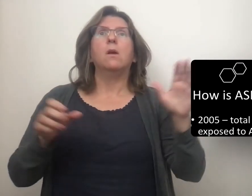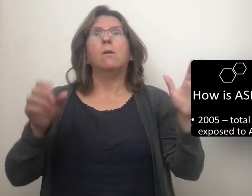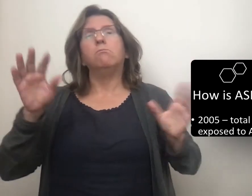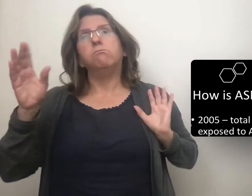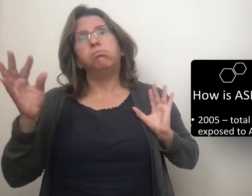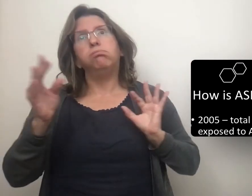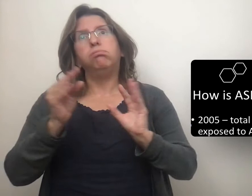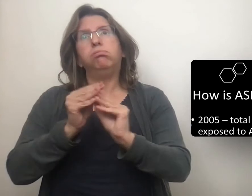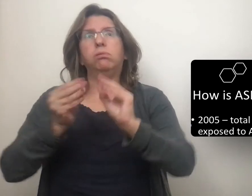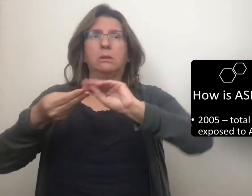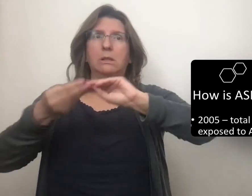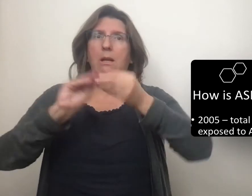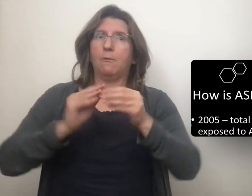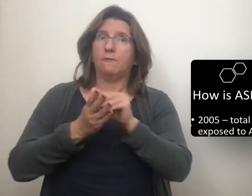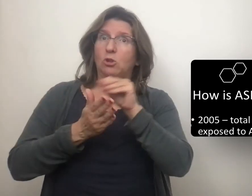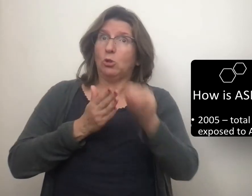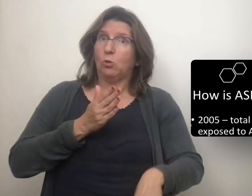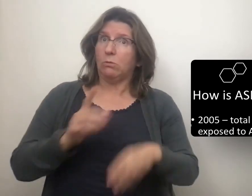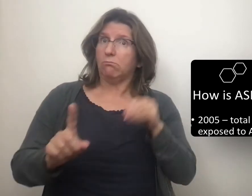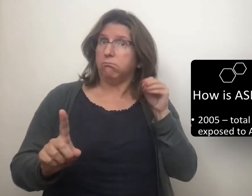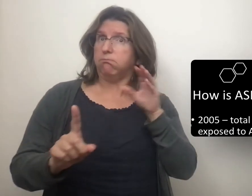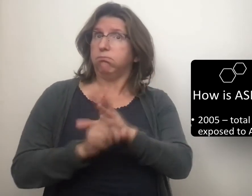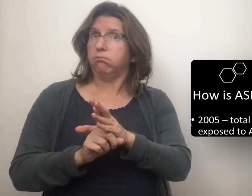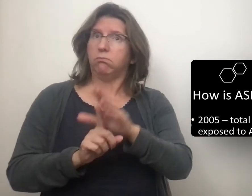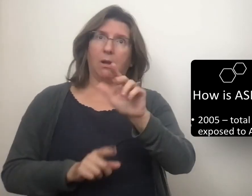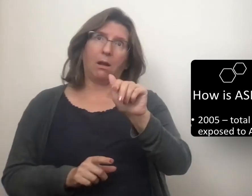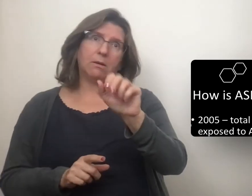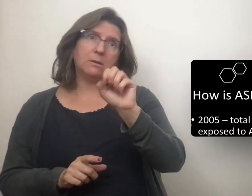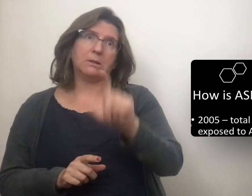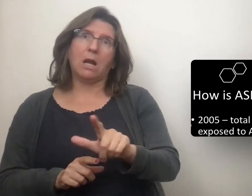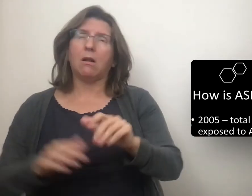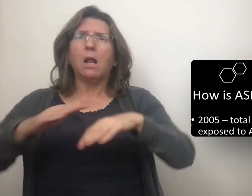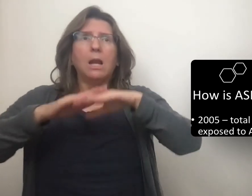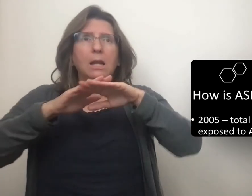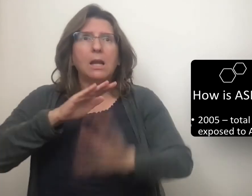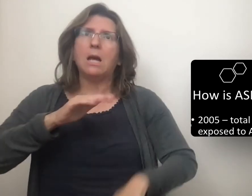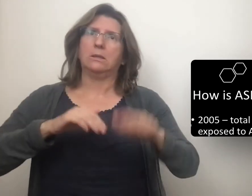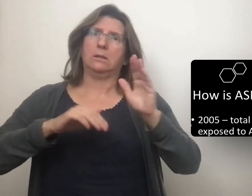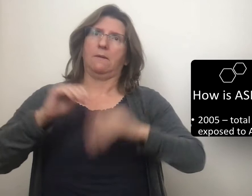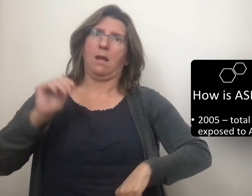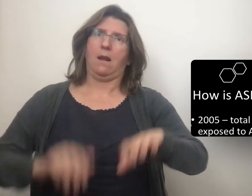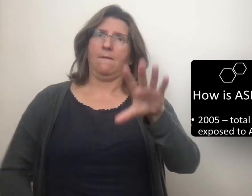A 2005 study indicated that the total number of students exposed to ASL is lower than